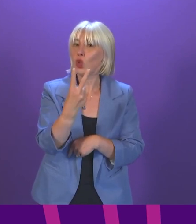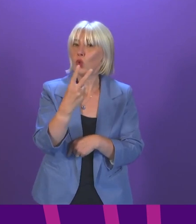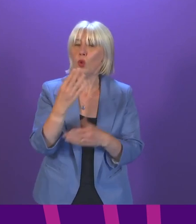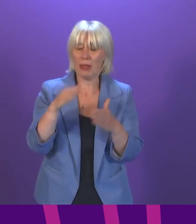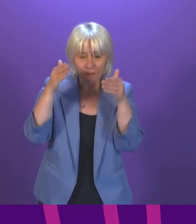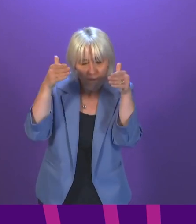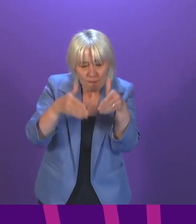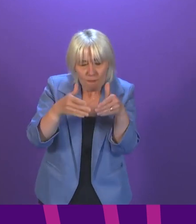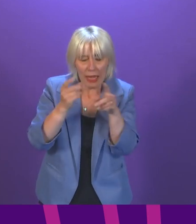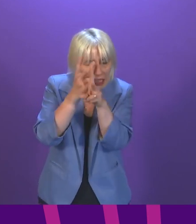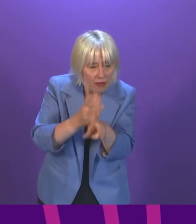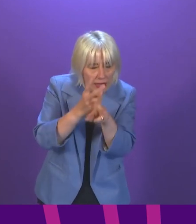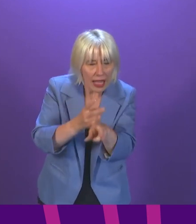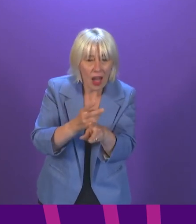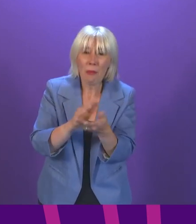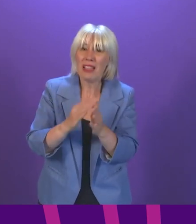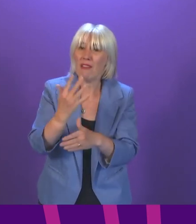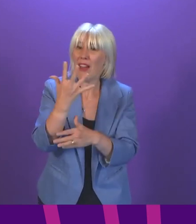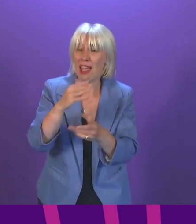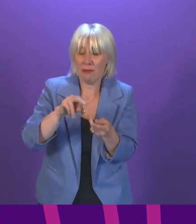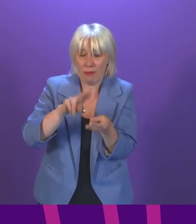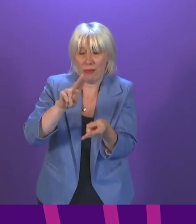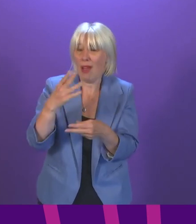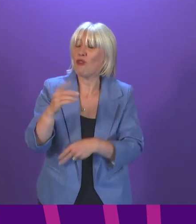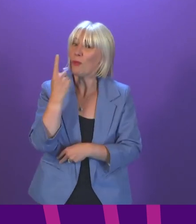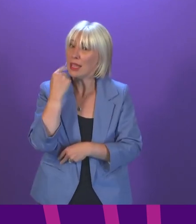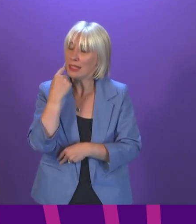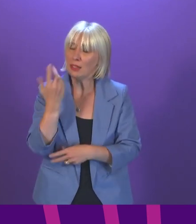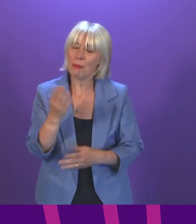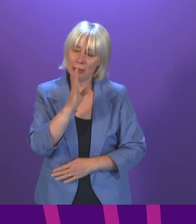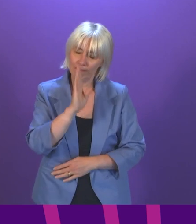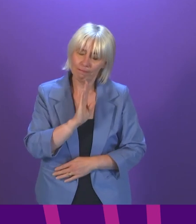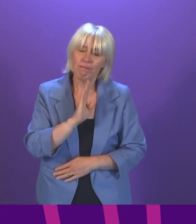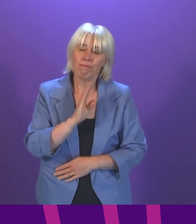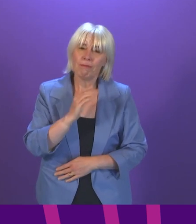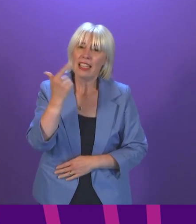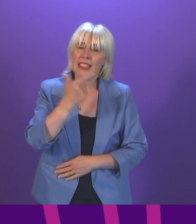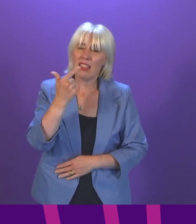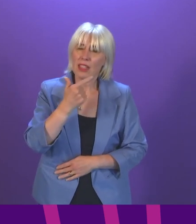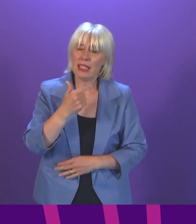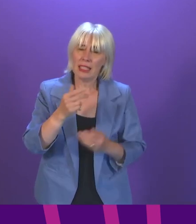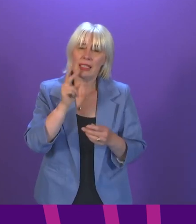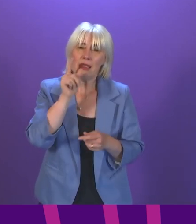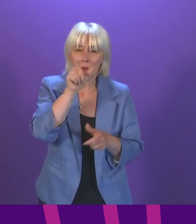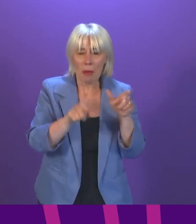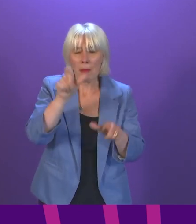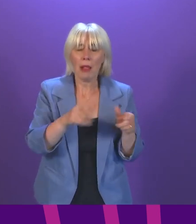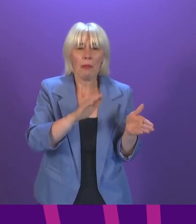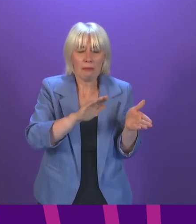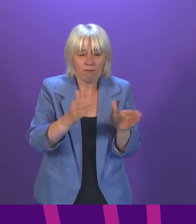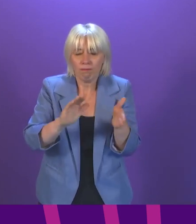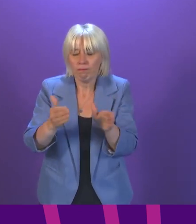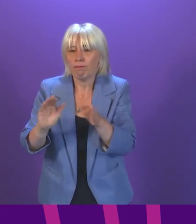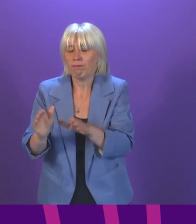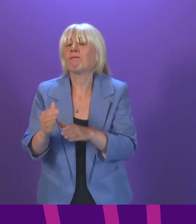intensive care which is five more than yesterday. Sadly I have to report a further 17 deaths that were reported in the past 24